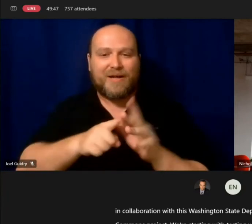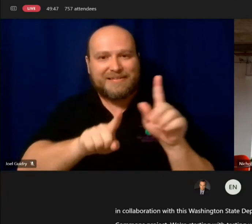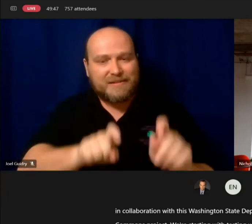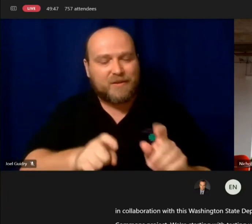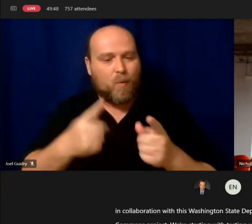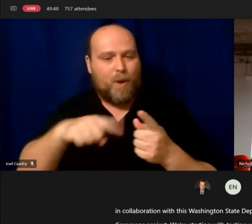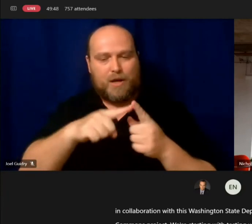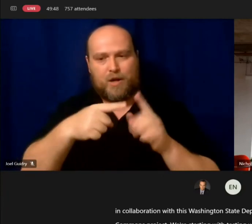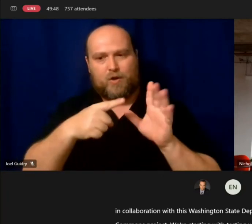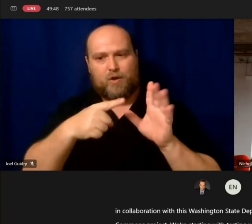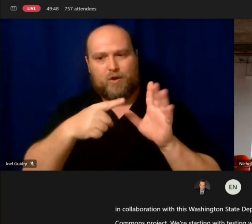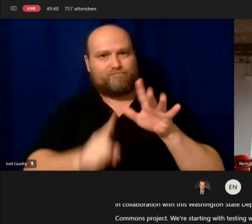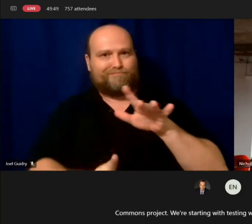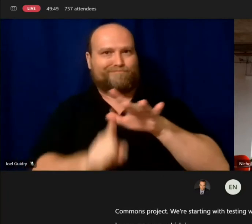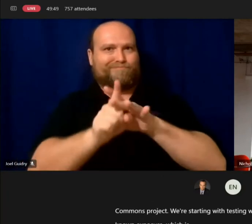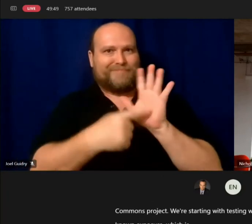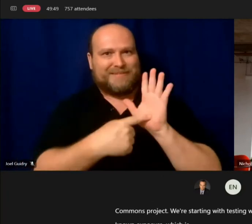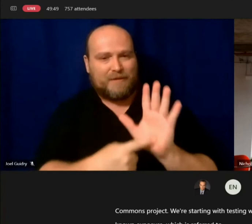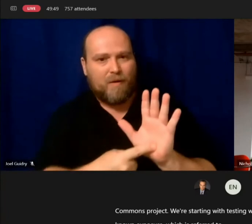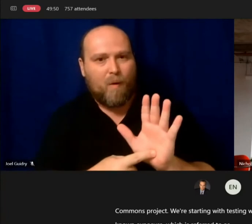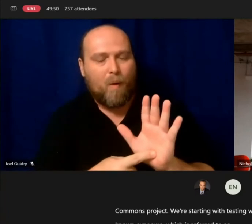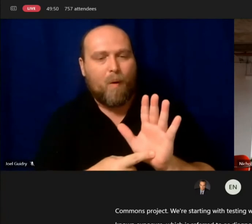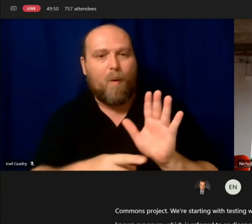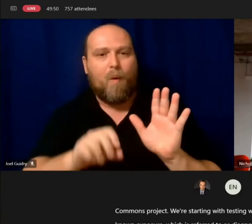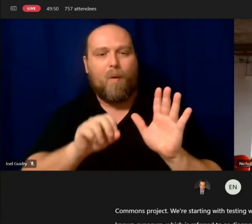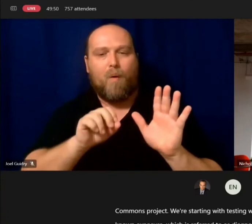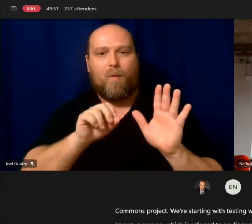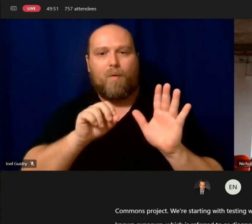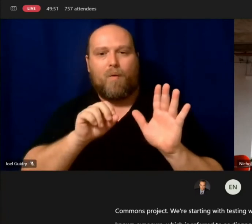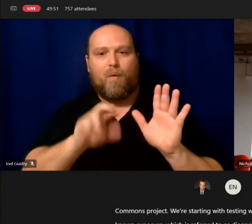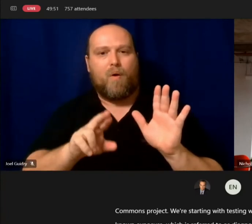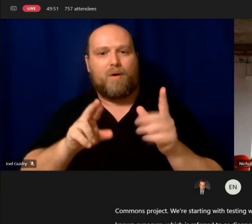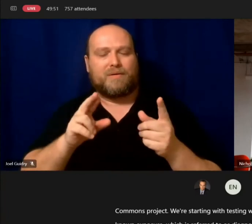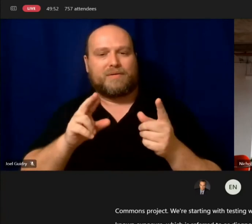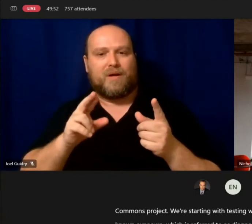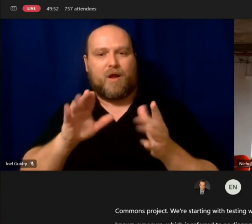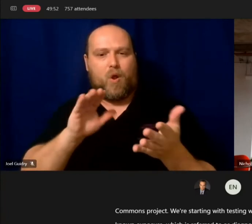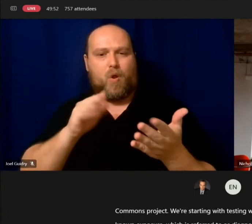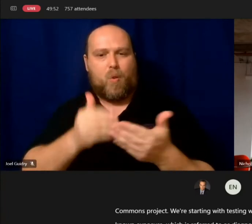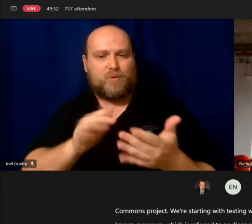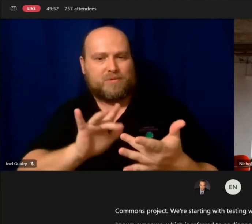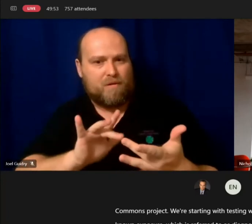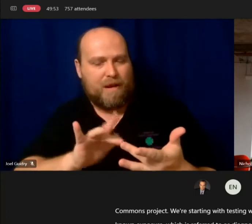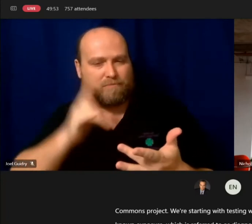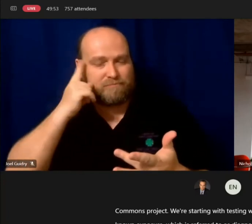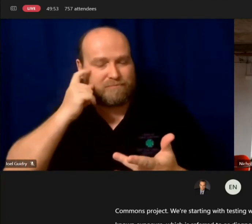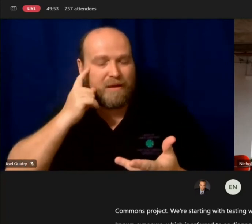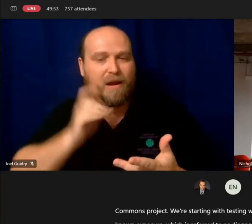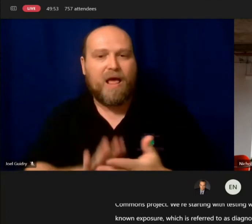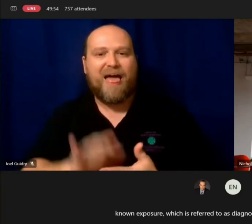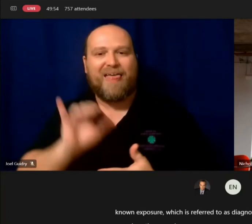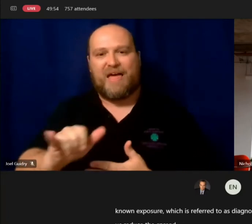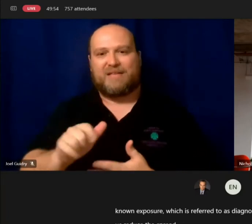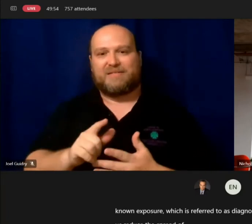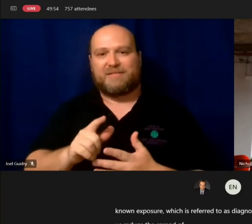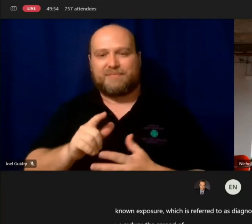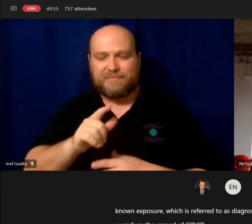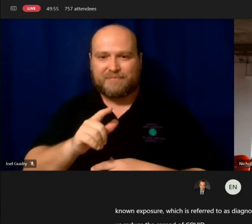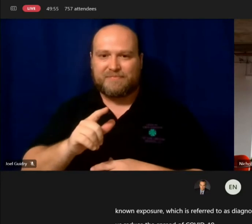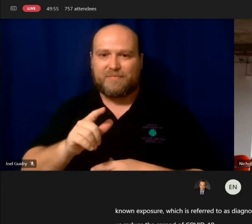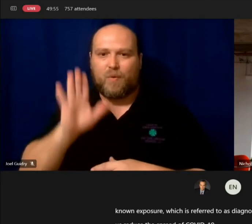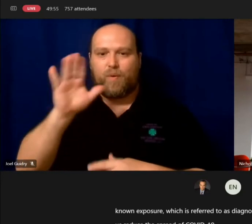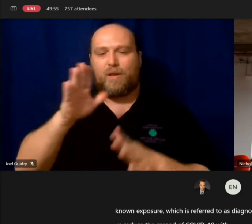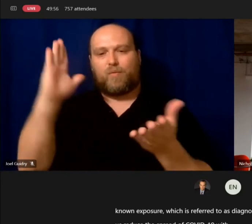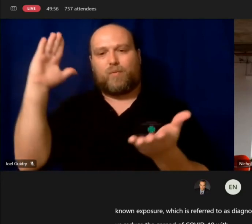to as diagnostic testing. This testing will help us reduce the spread of COVID-19 with the goal of